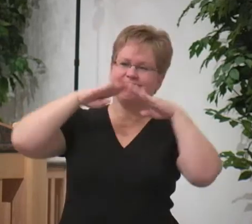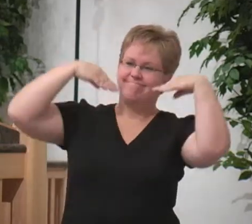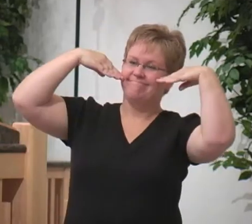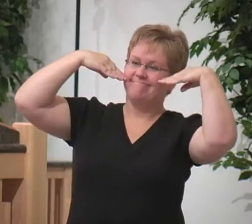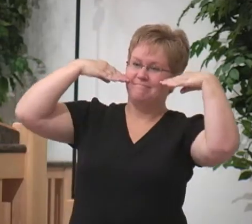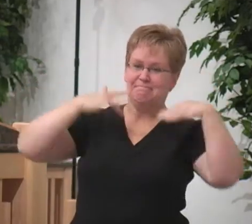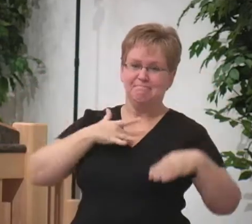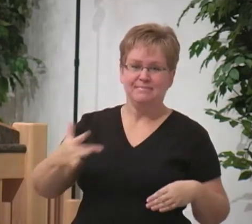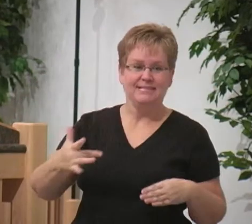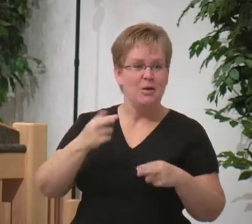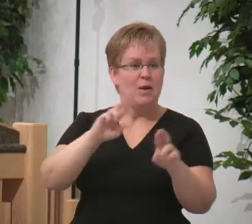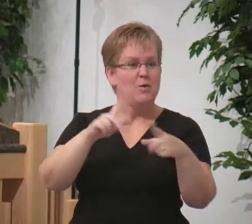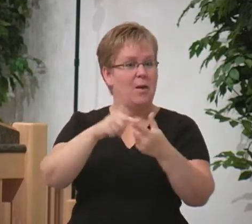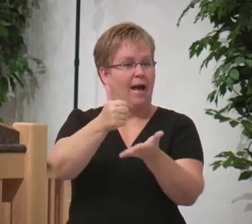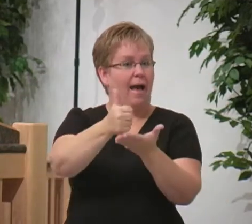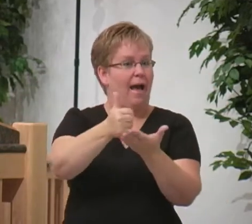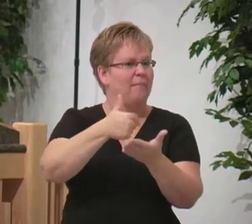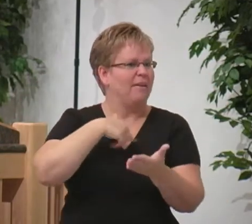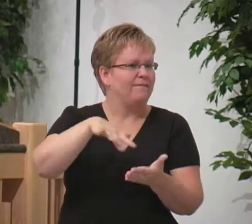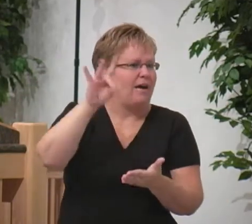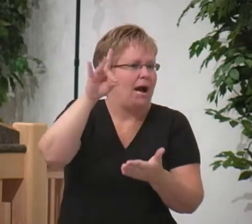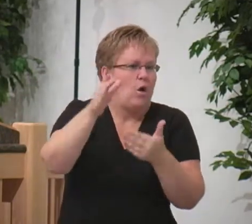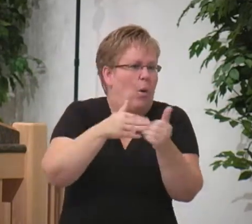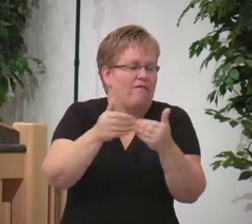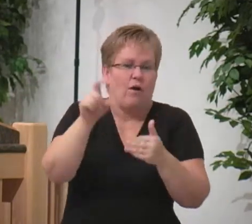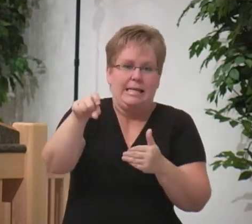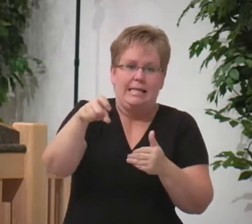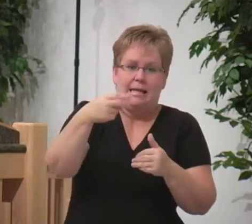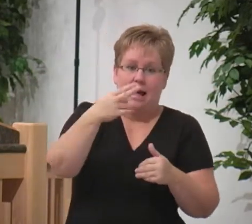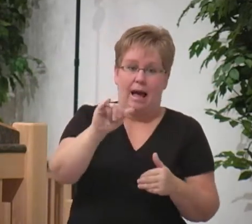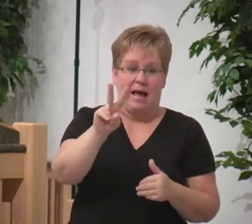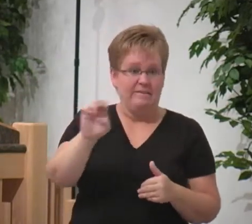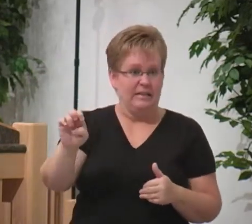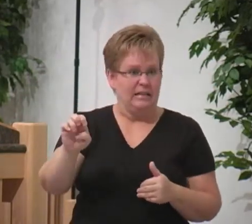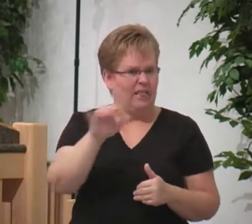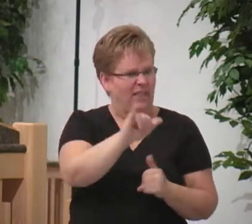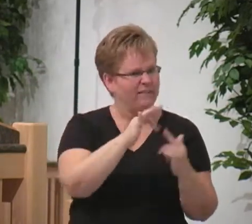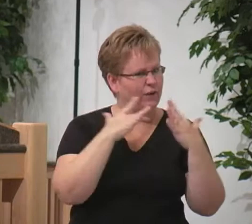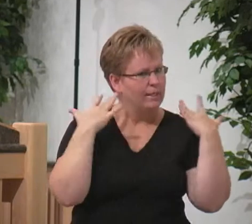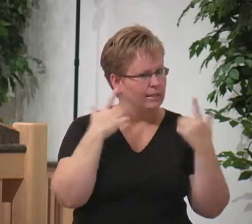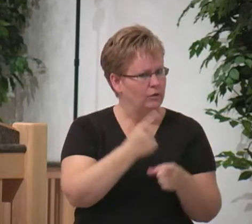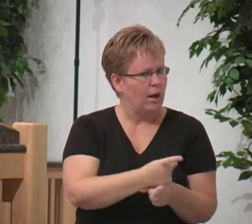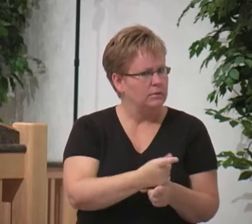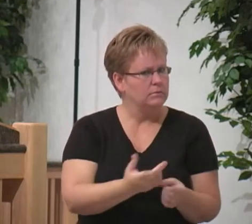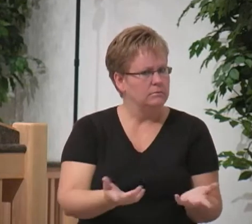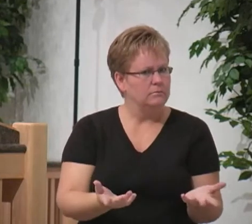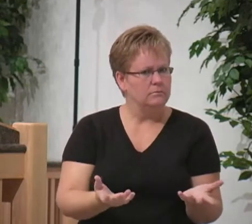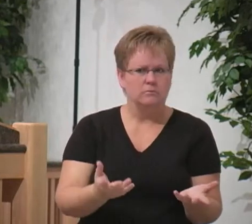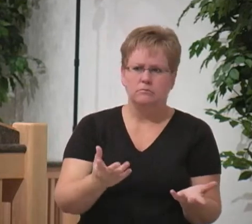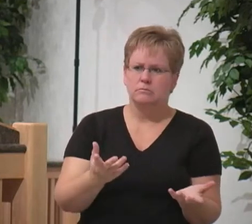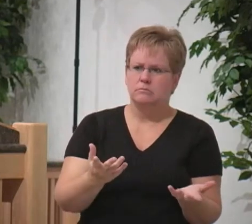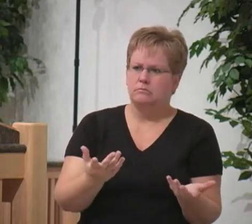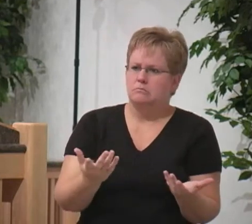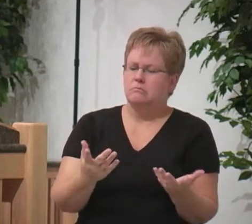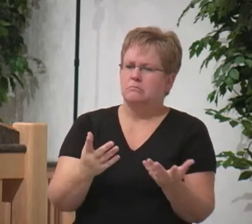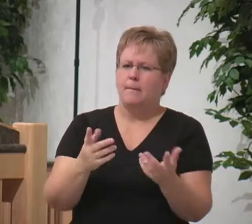who's ready to help me find whatever I need to find. That's friendliness. But it's different than